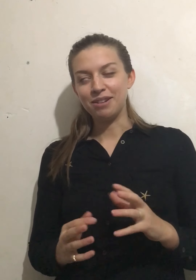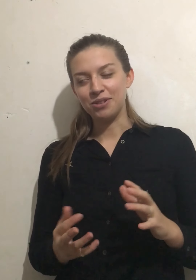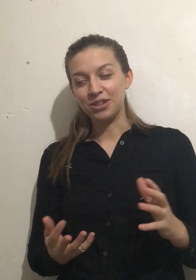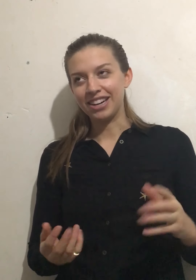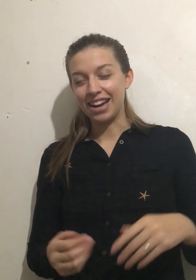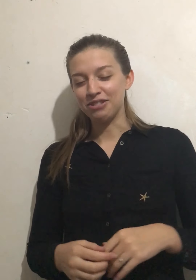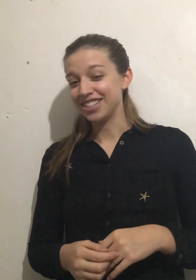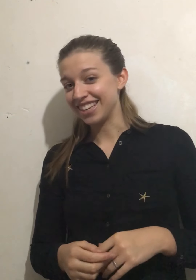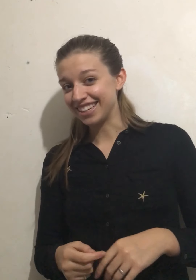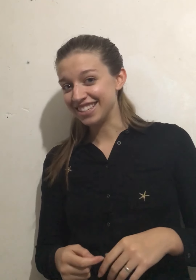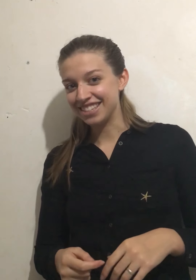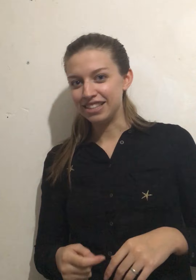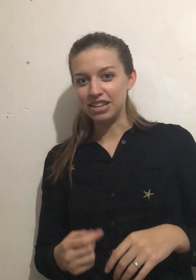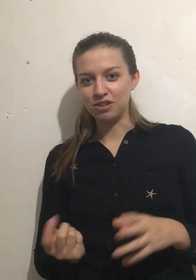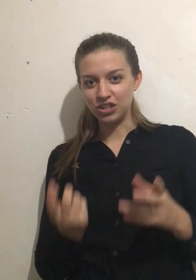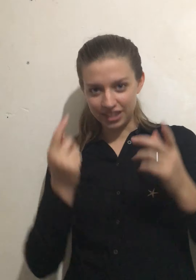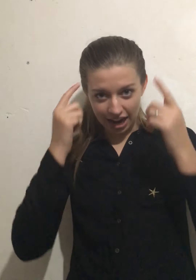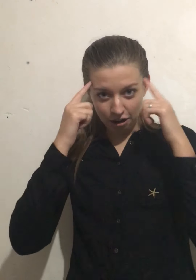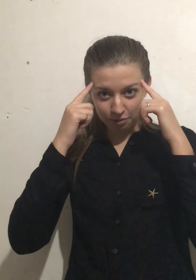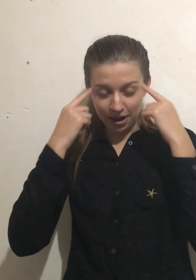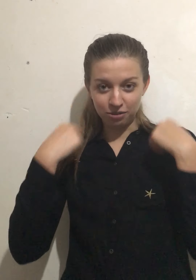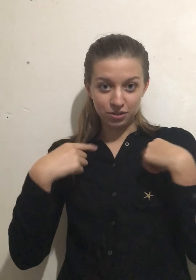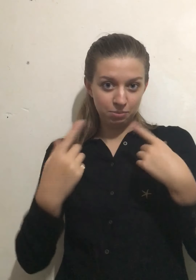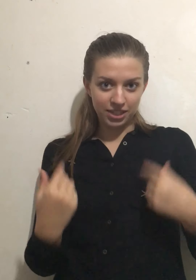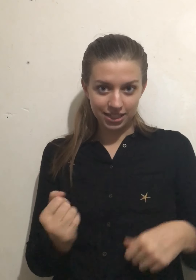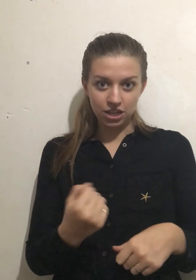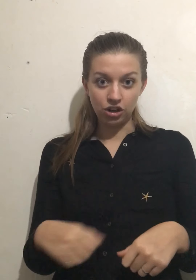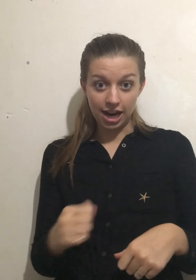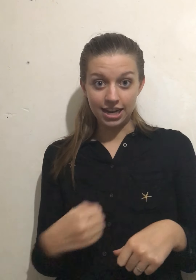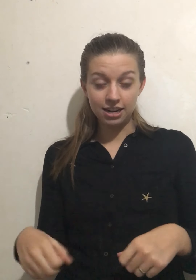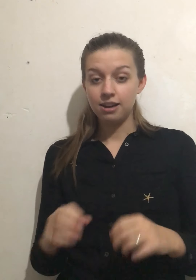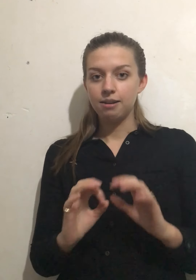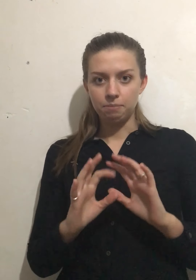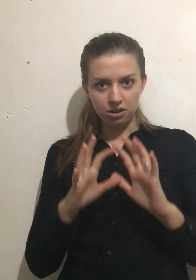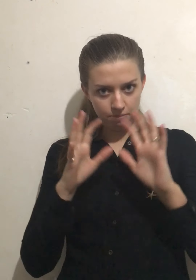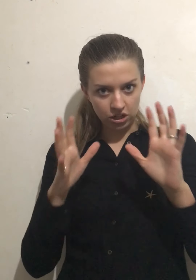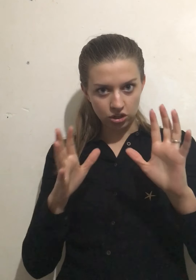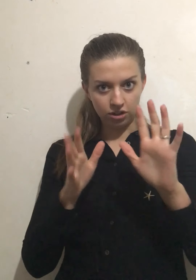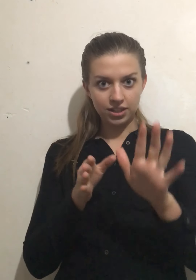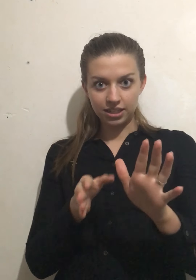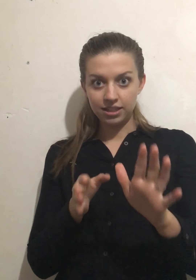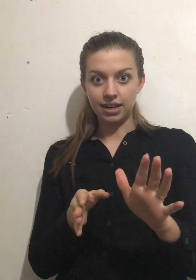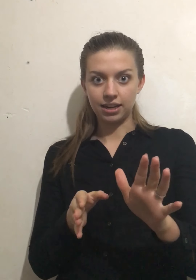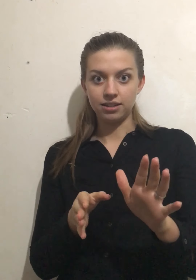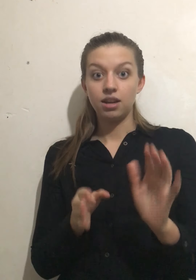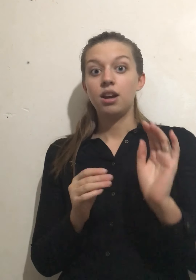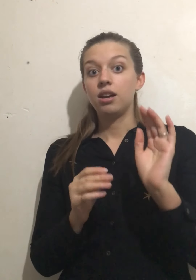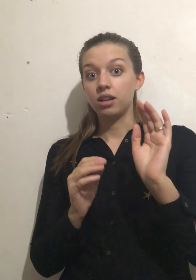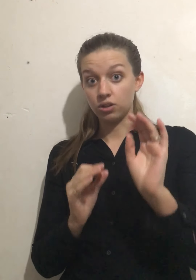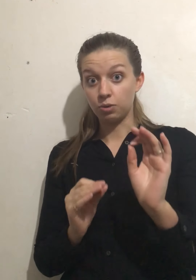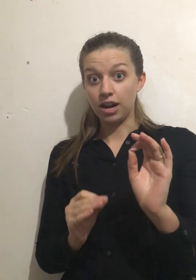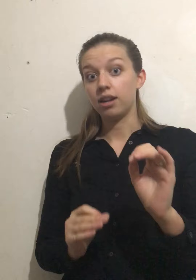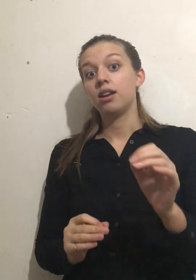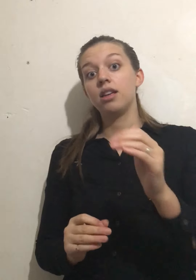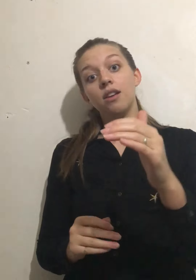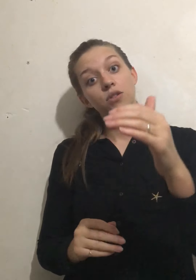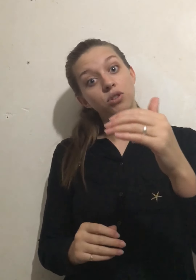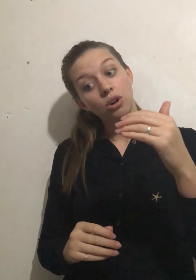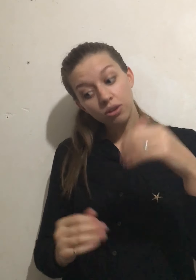you're good at counting seconds, then you can just count backwards from 60 in your head, but make sure, 60 seconds. Here's why. If you don't cook